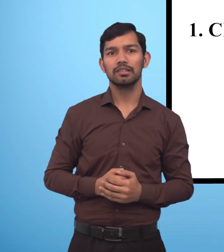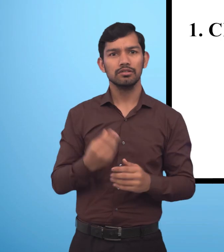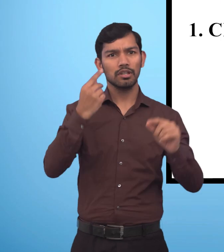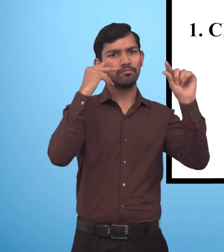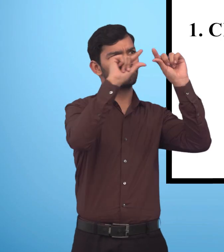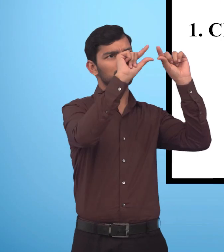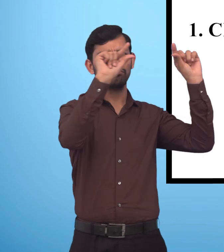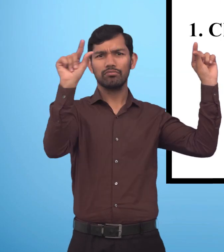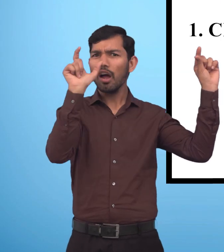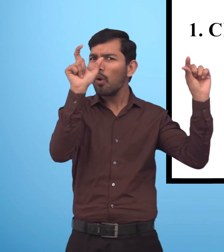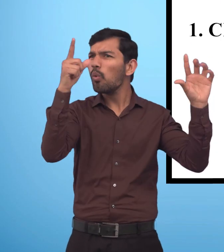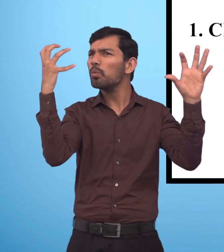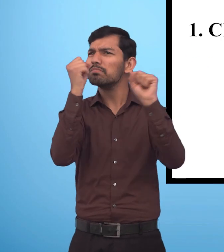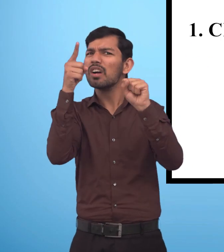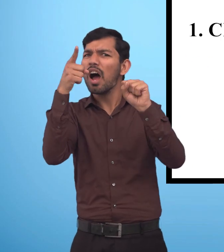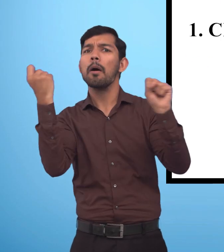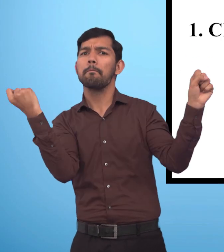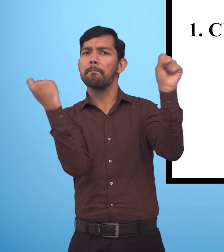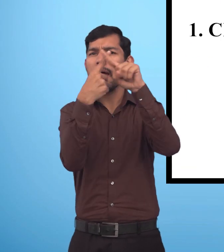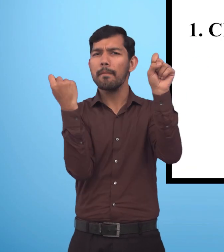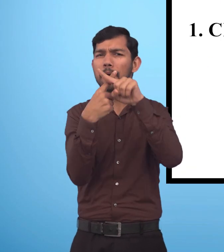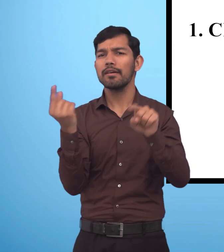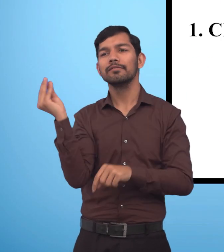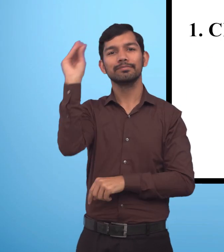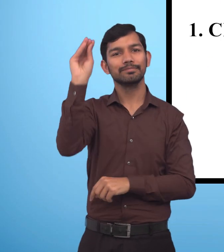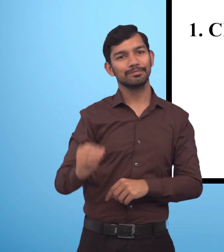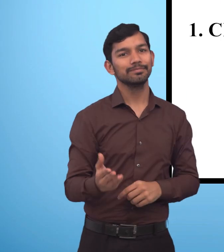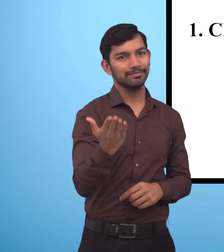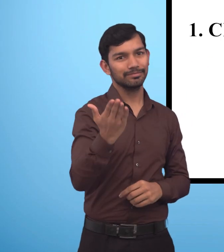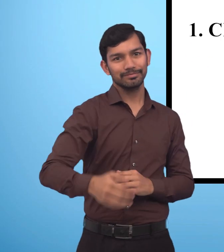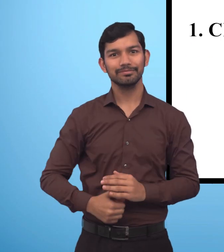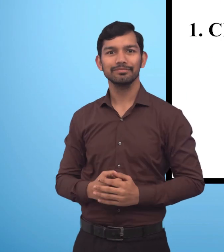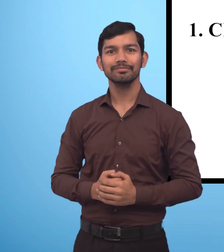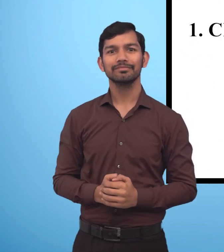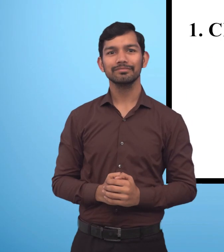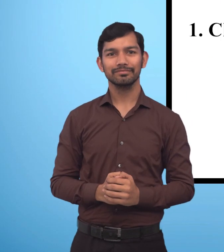A. Choose the correct option to fill in the blank.